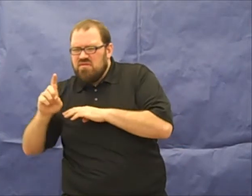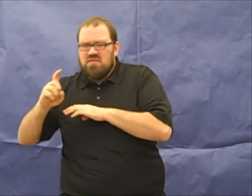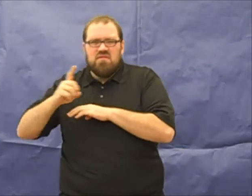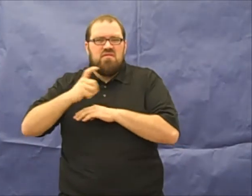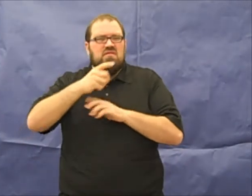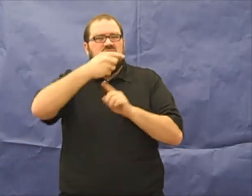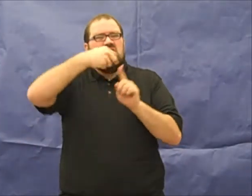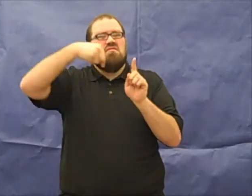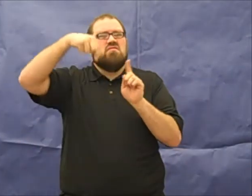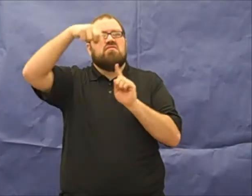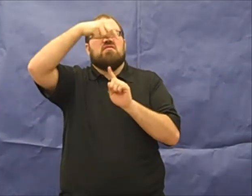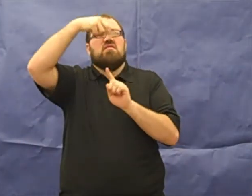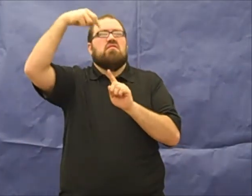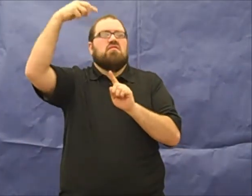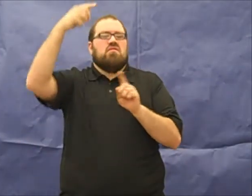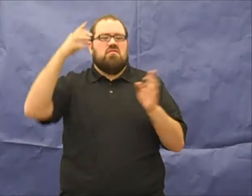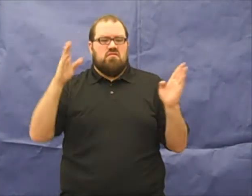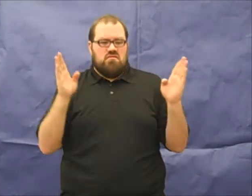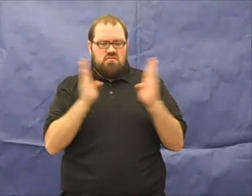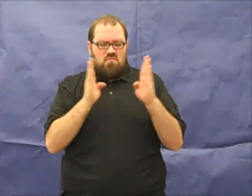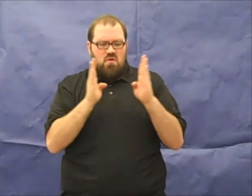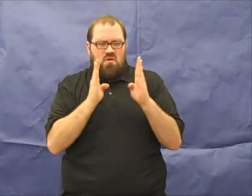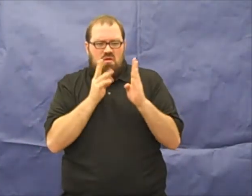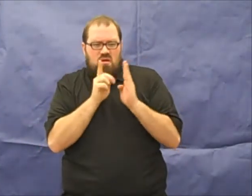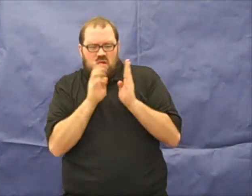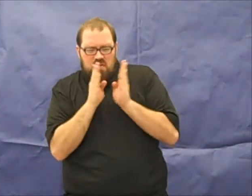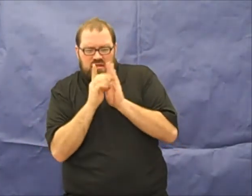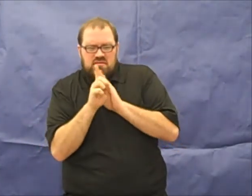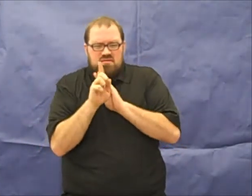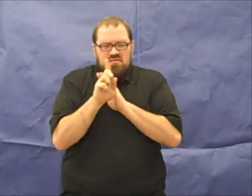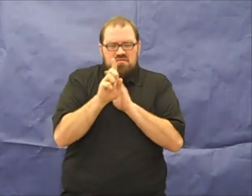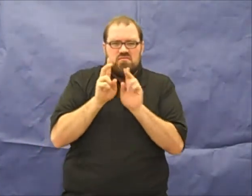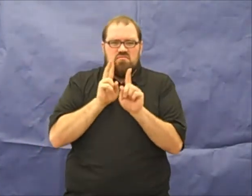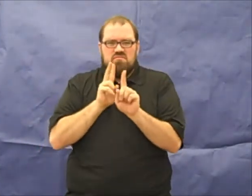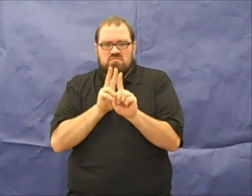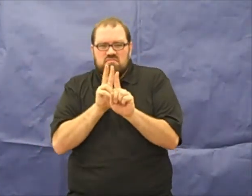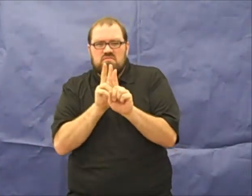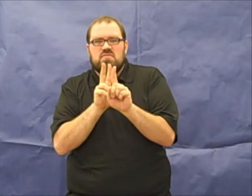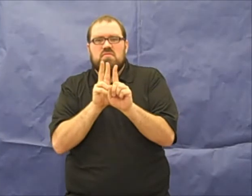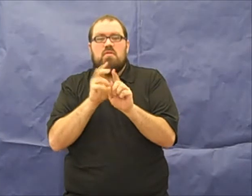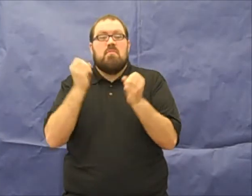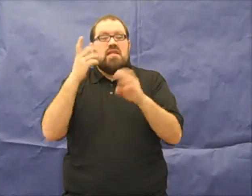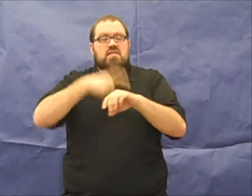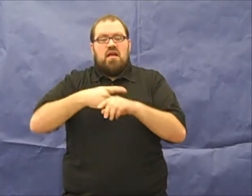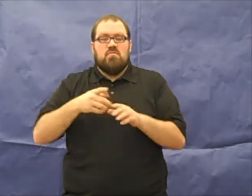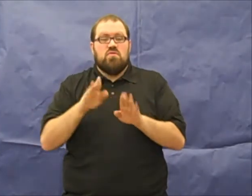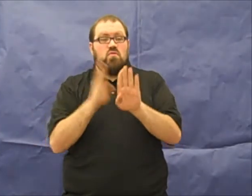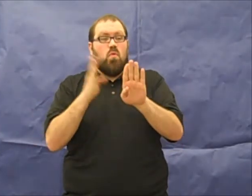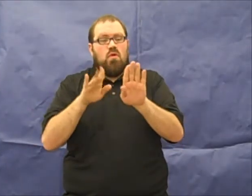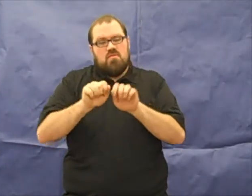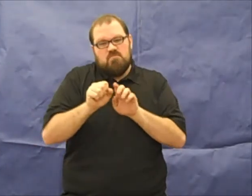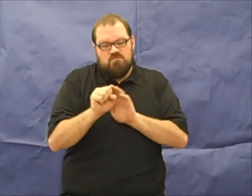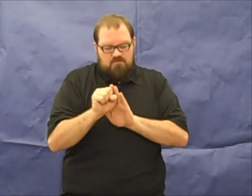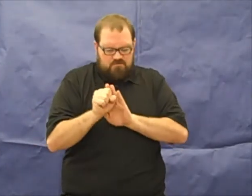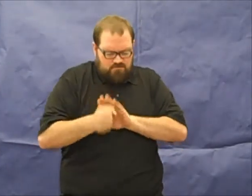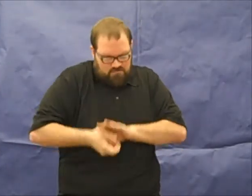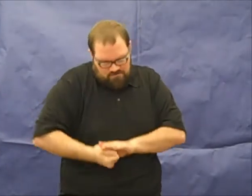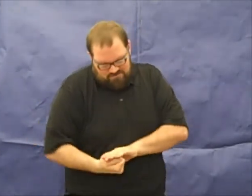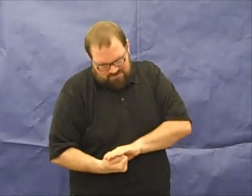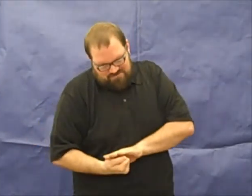and increasingly narrow hallways. At times he has to stop and force a door, but the protesting squeak